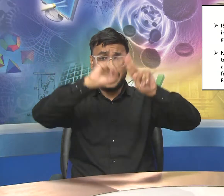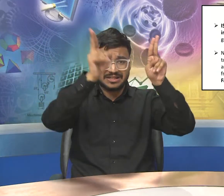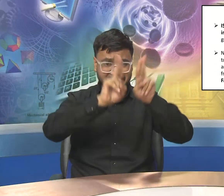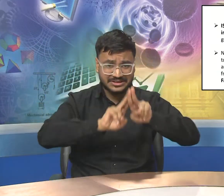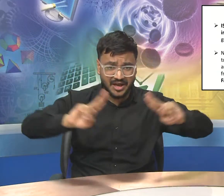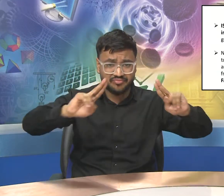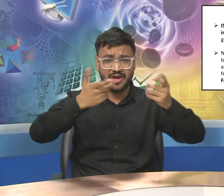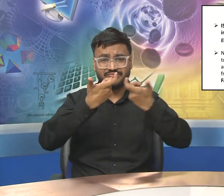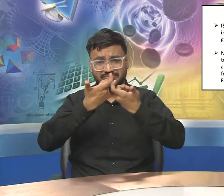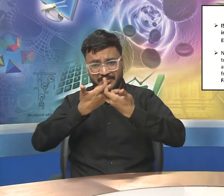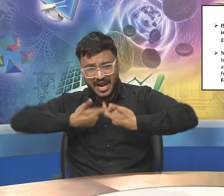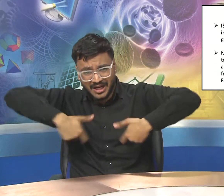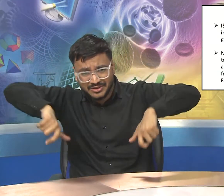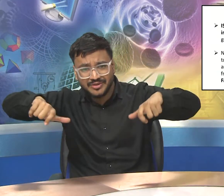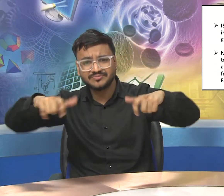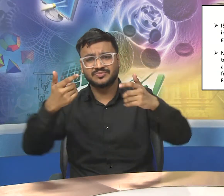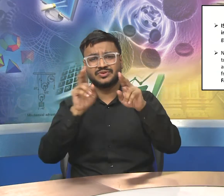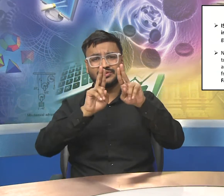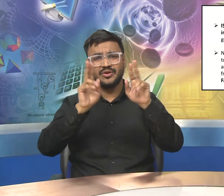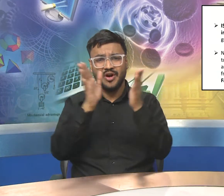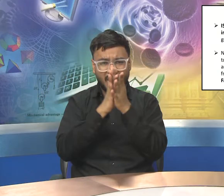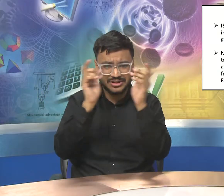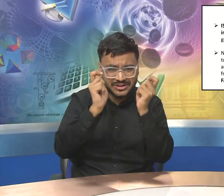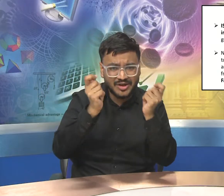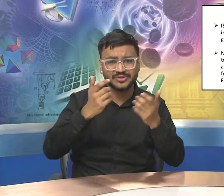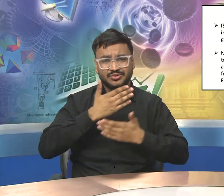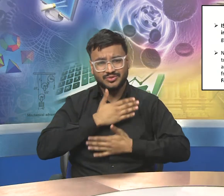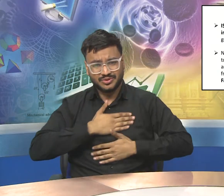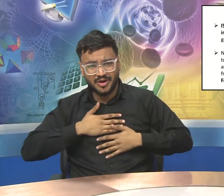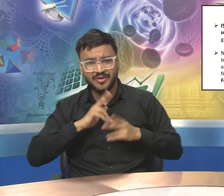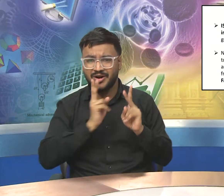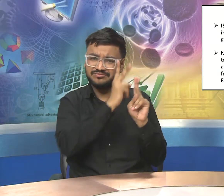and more sign language video content